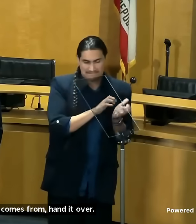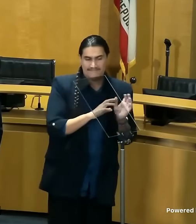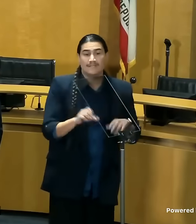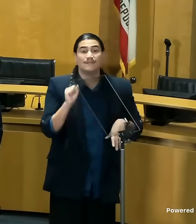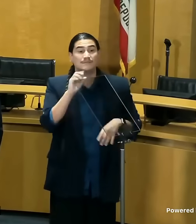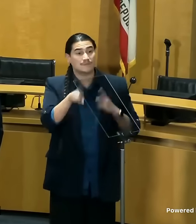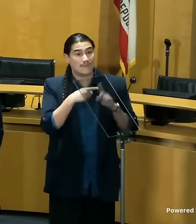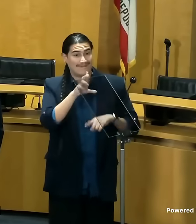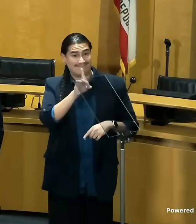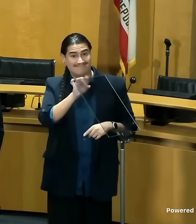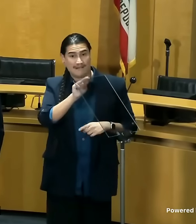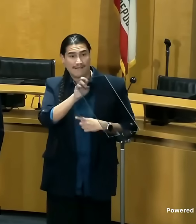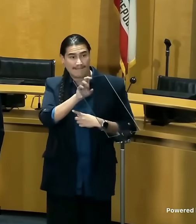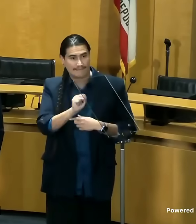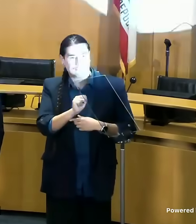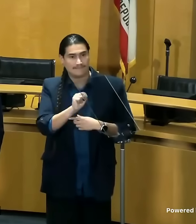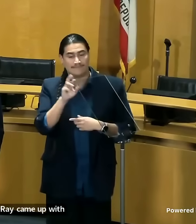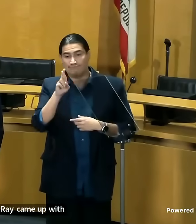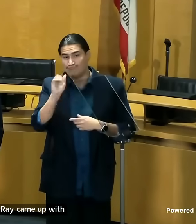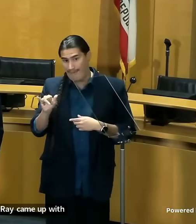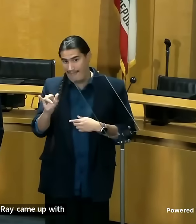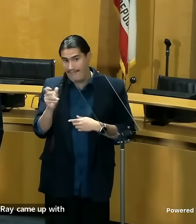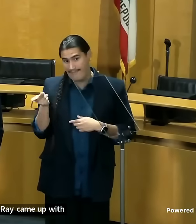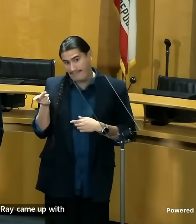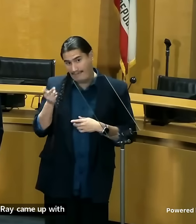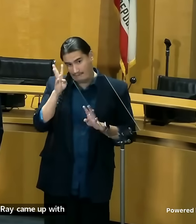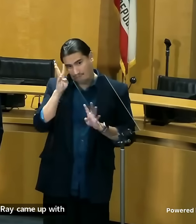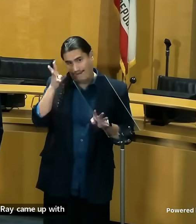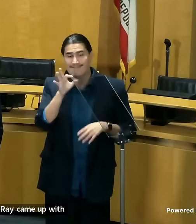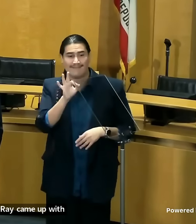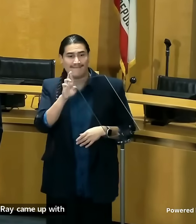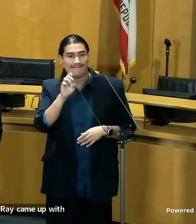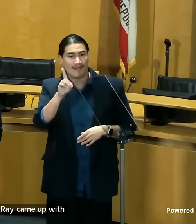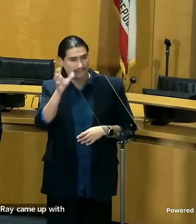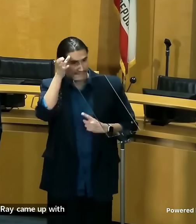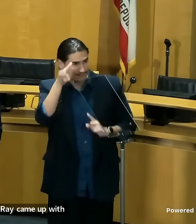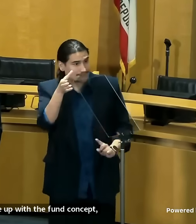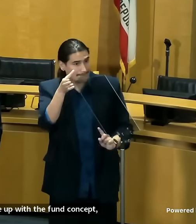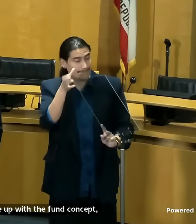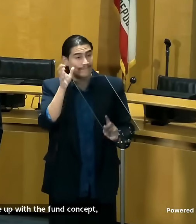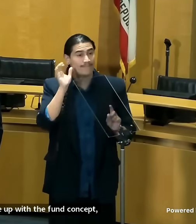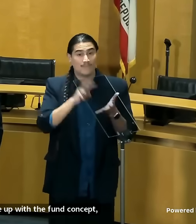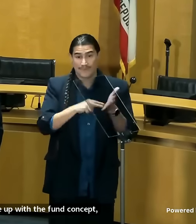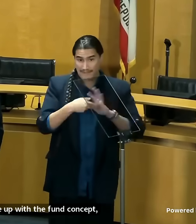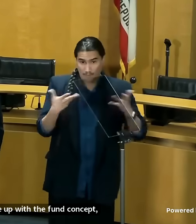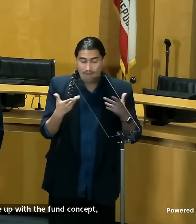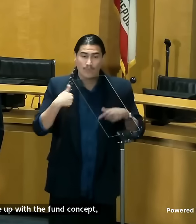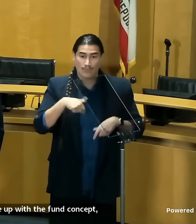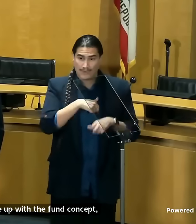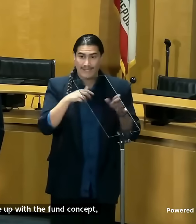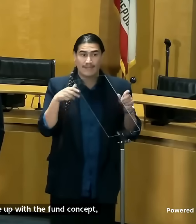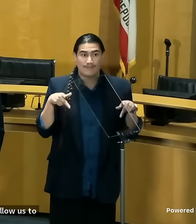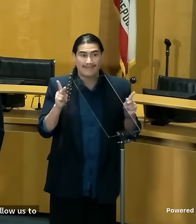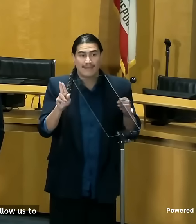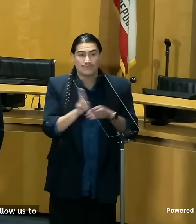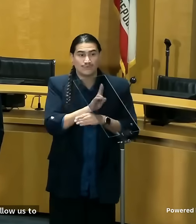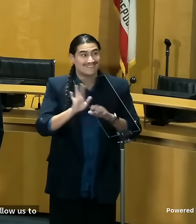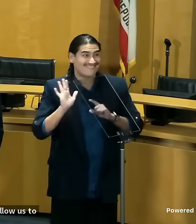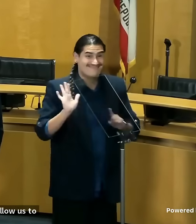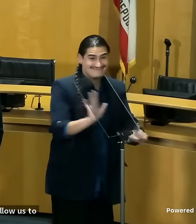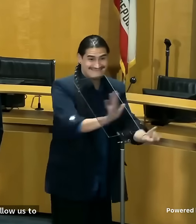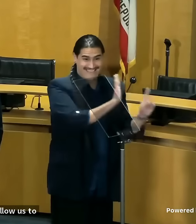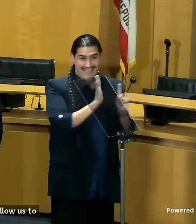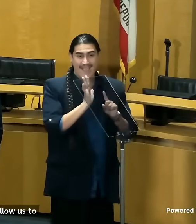when Duncan and Ray came up with the fund concept, which would allow us to use their